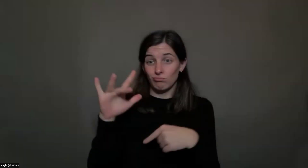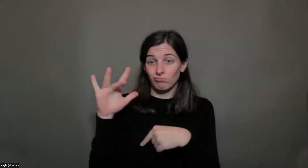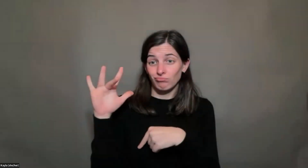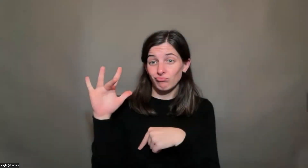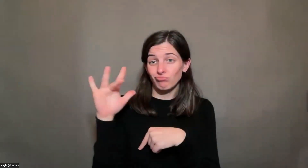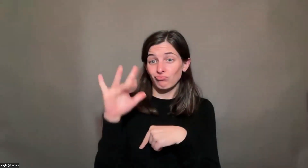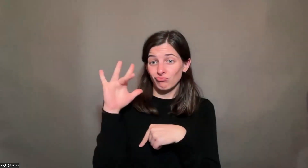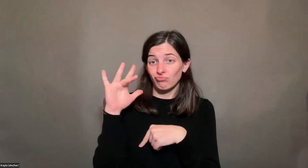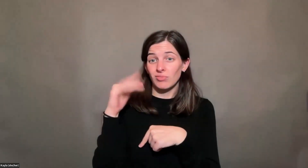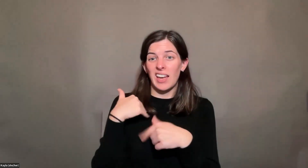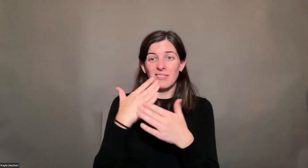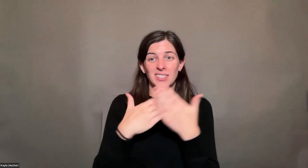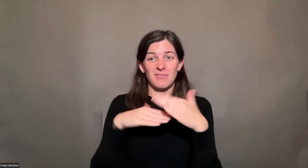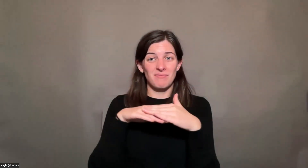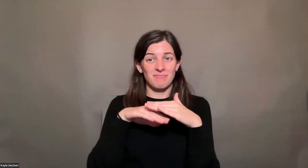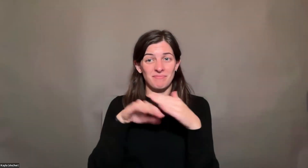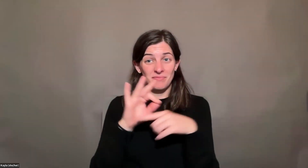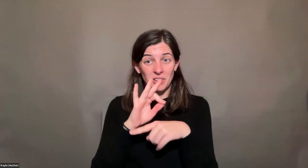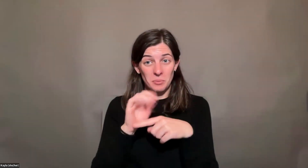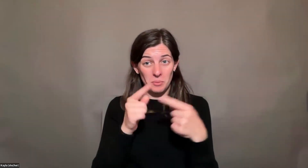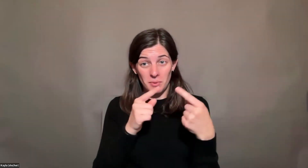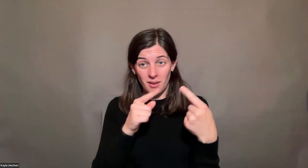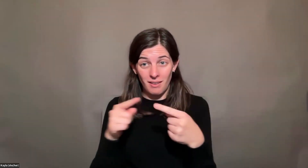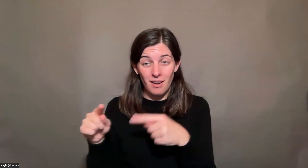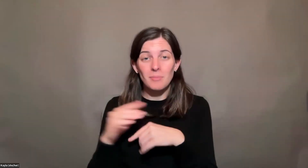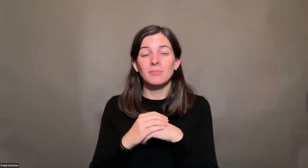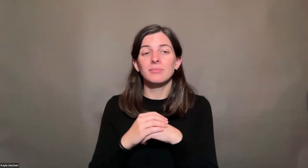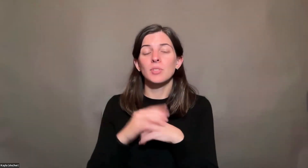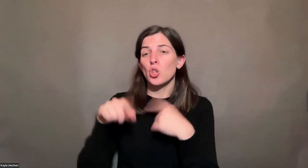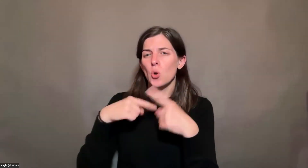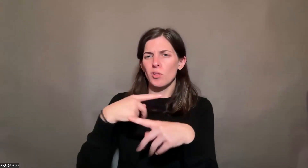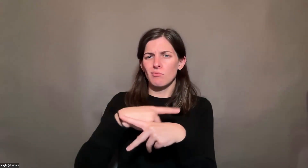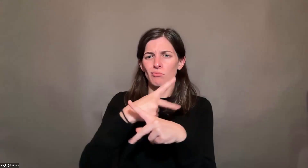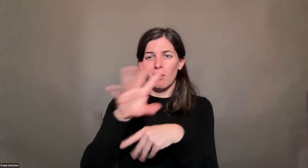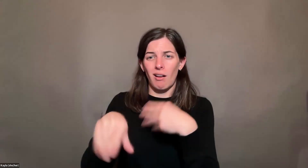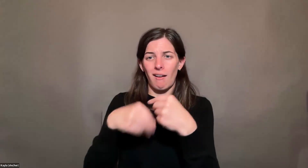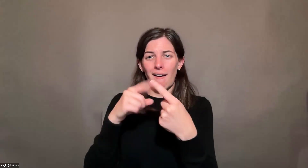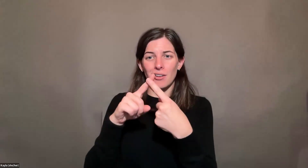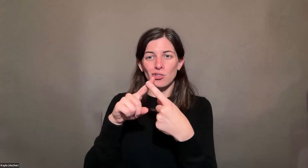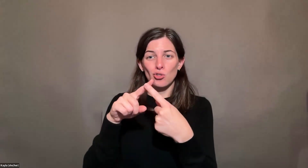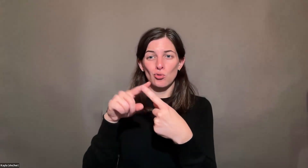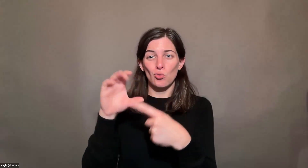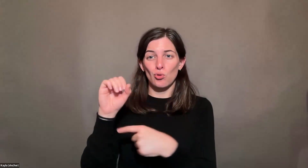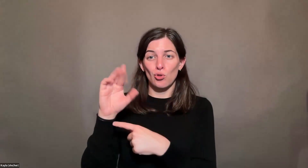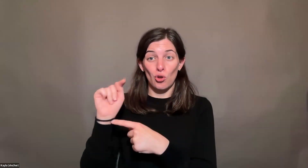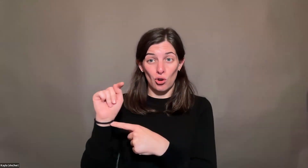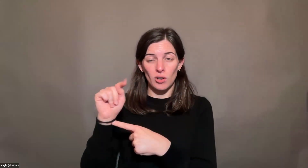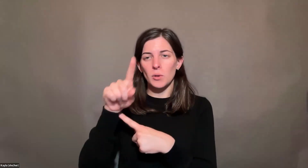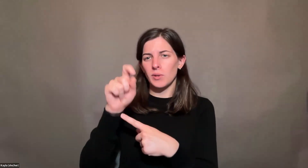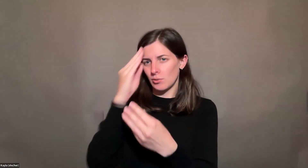happen. So when the product is added to the cart, then you need to inform your user, hey, this